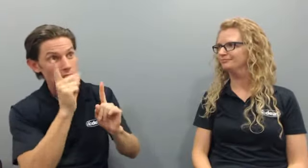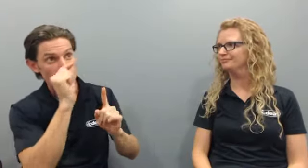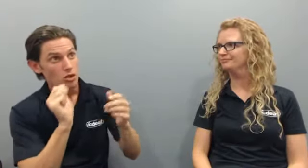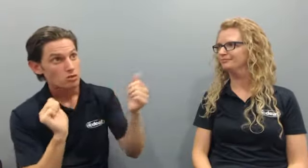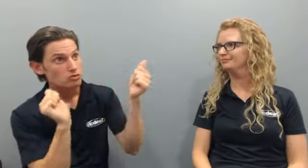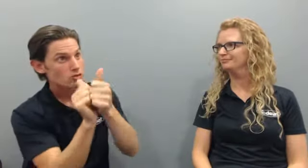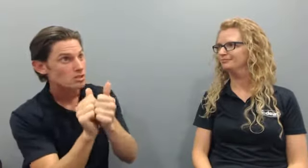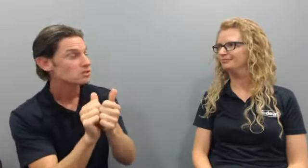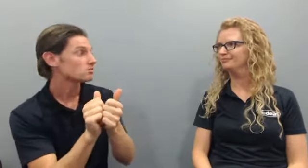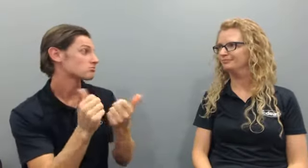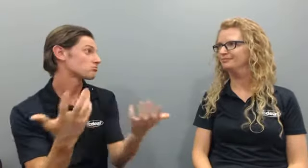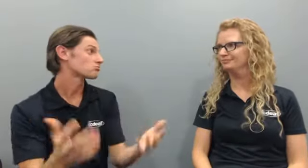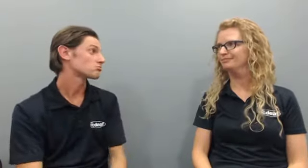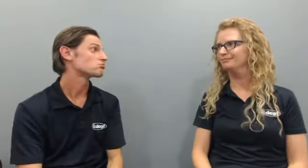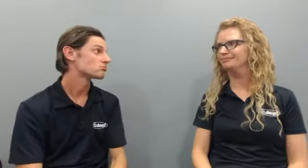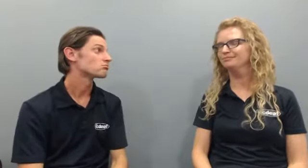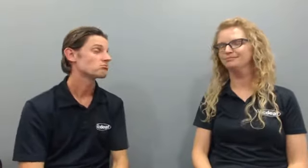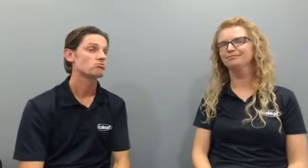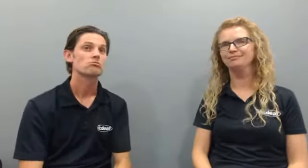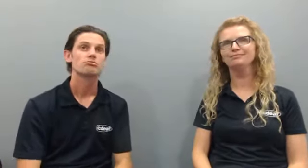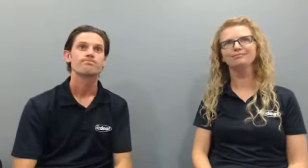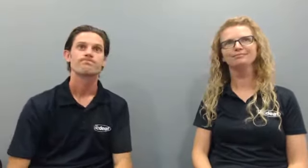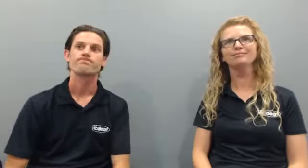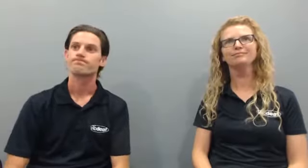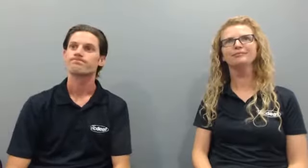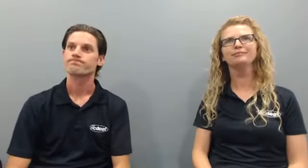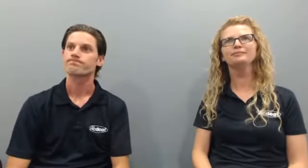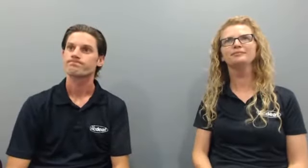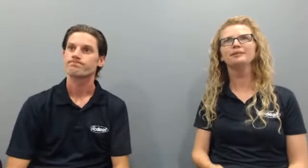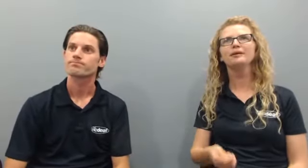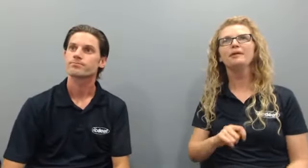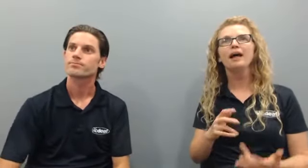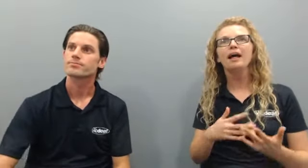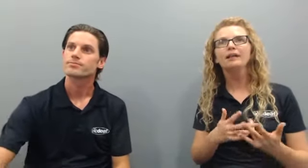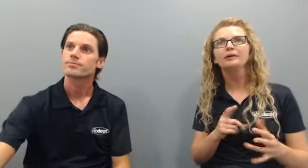the agents, to the interpreting agency, and just seeing what you can agree upon.